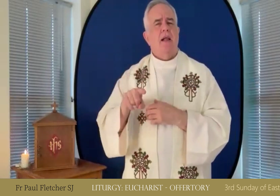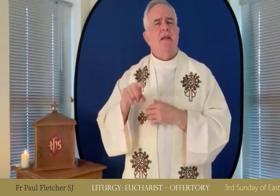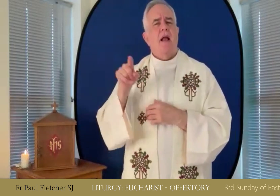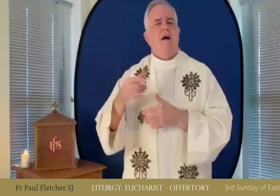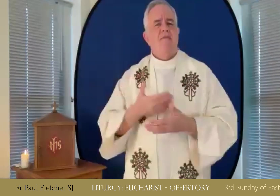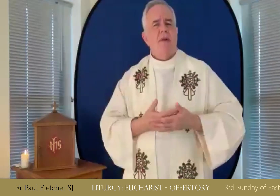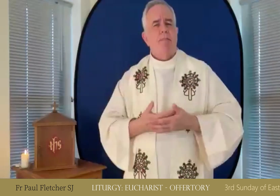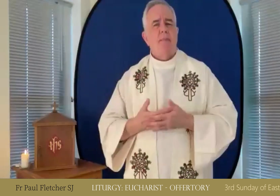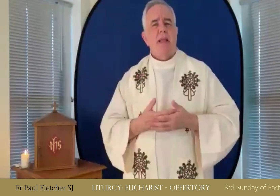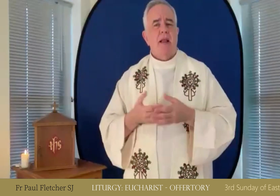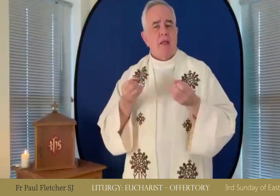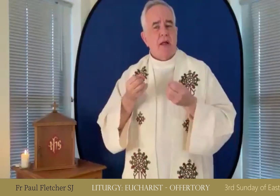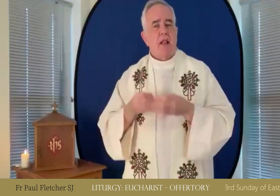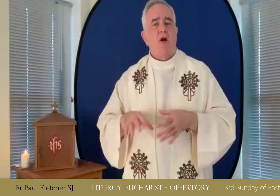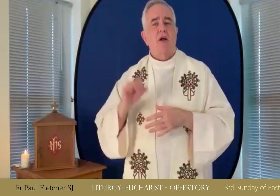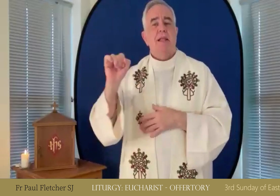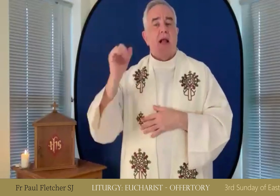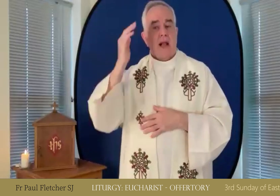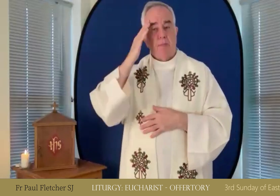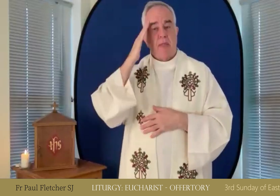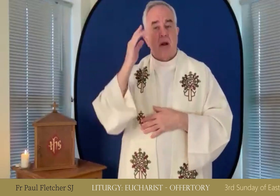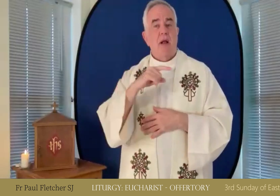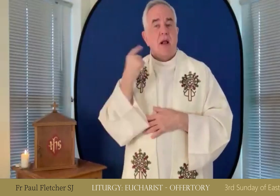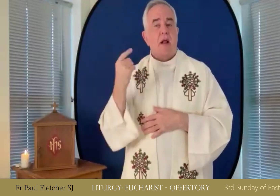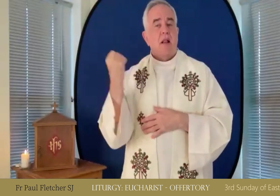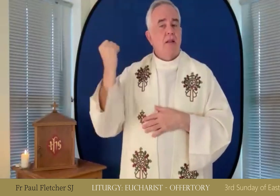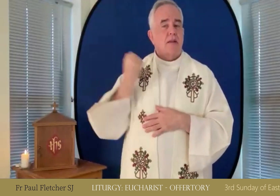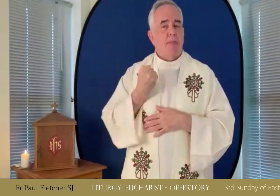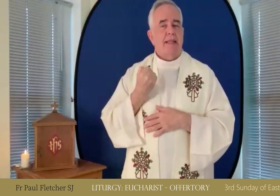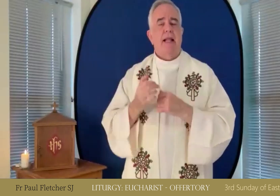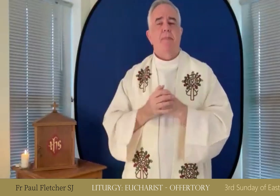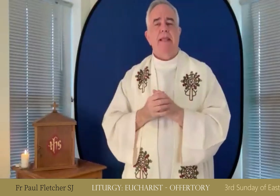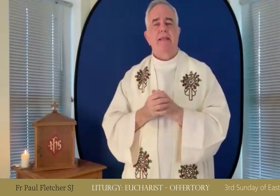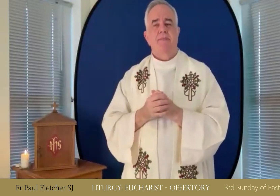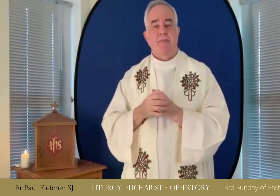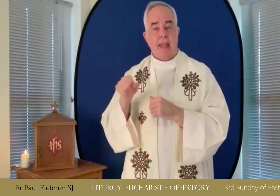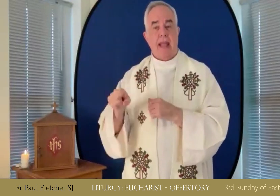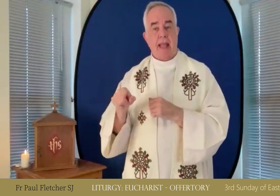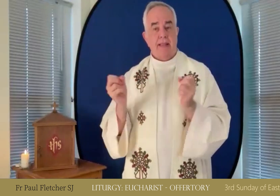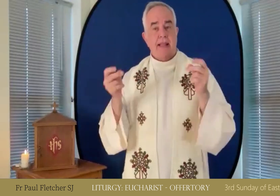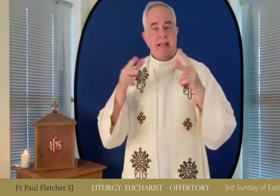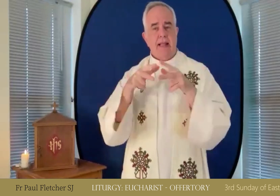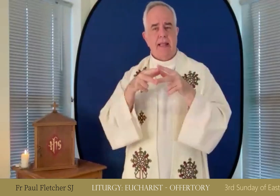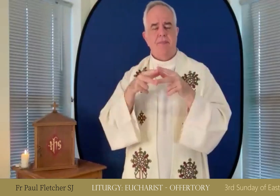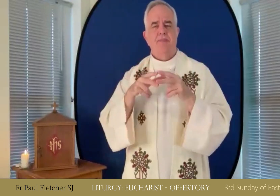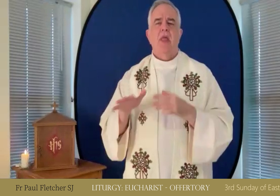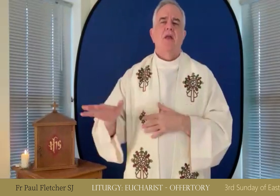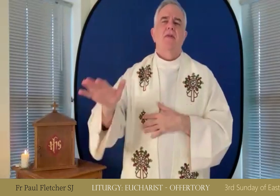and for the baby that lost mother killed by stabbing in Sydney. To